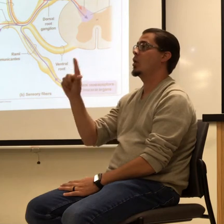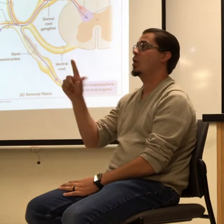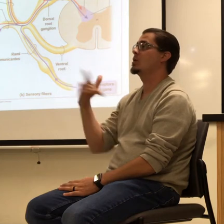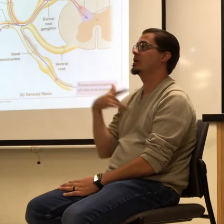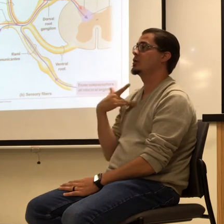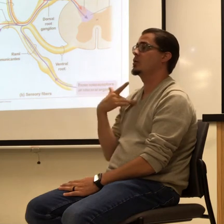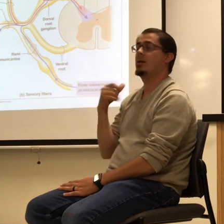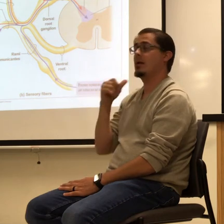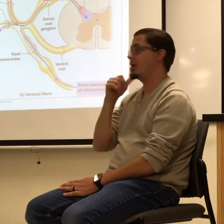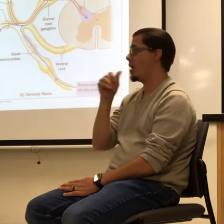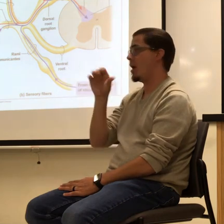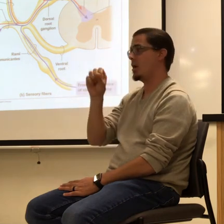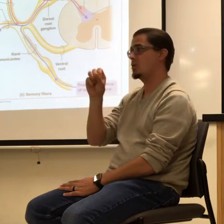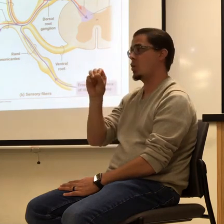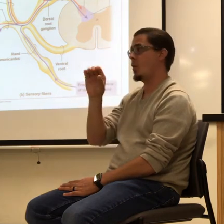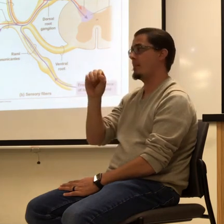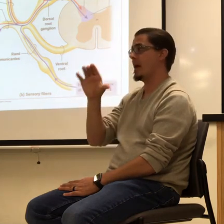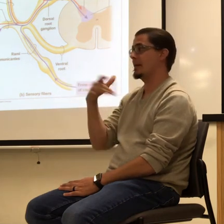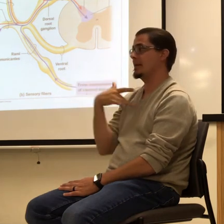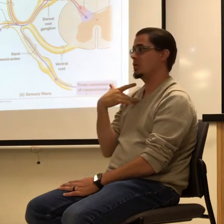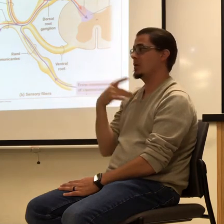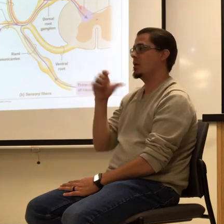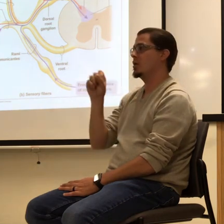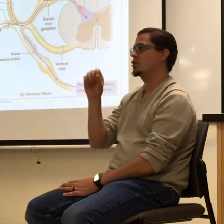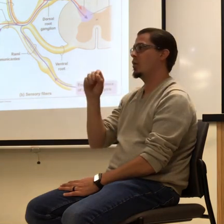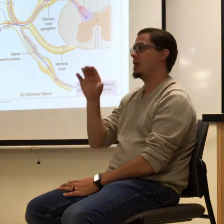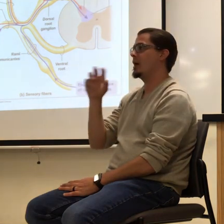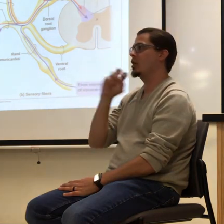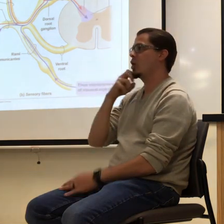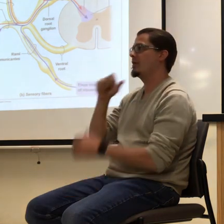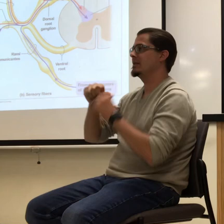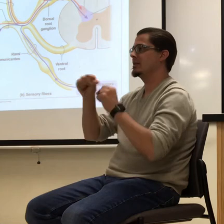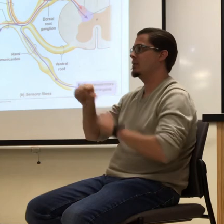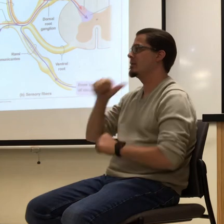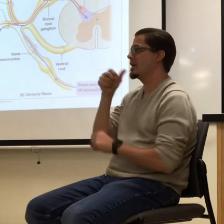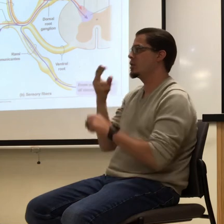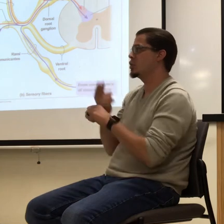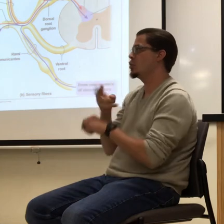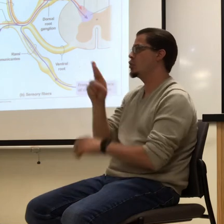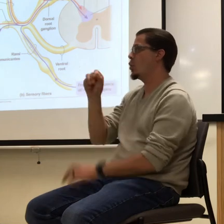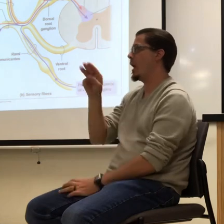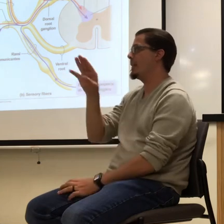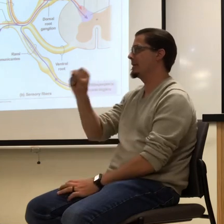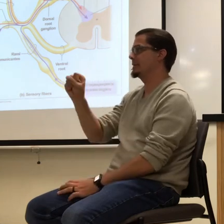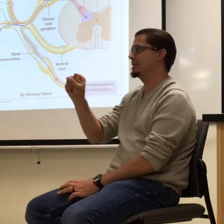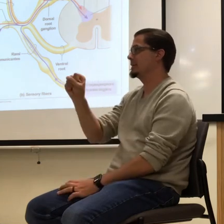not somatic sensory. The somatic nervous system does not use the rami communicantes.